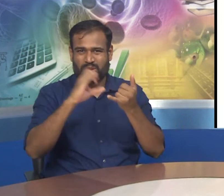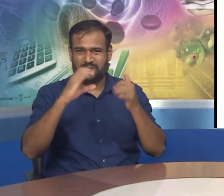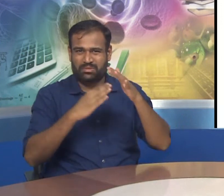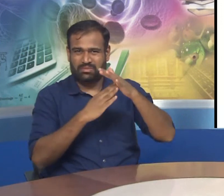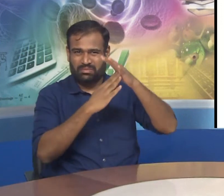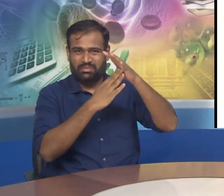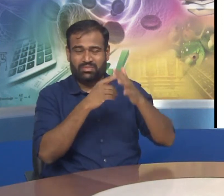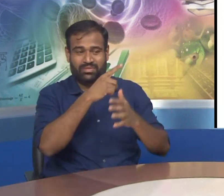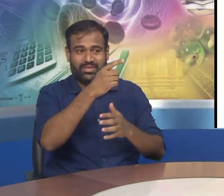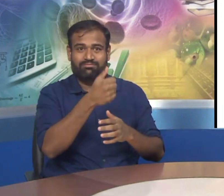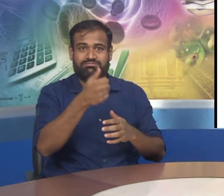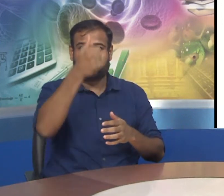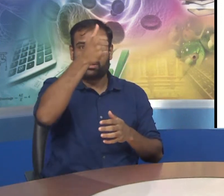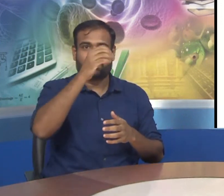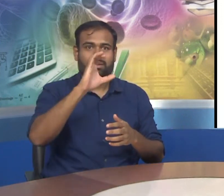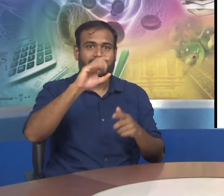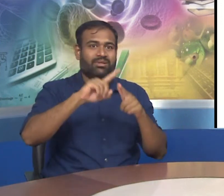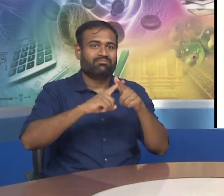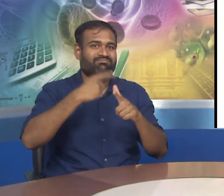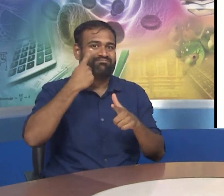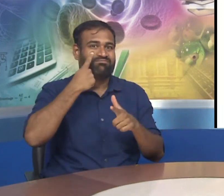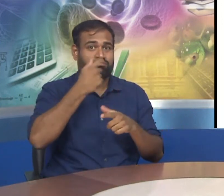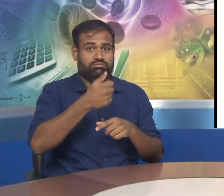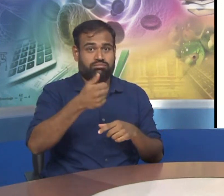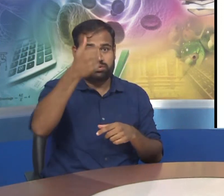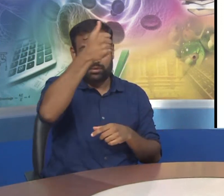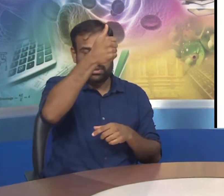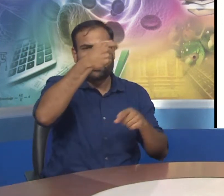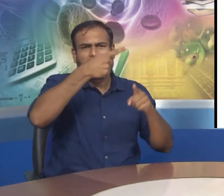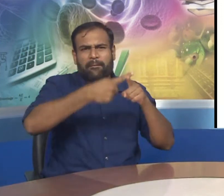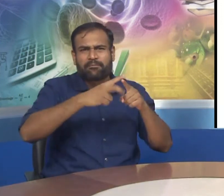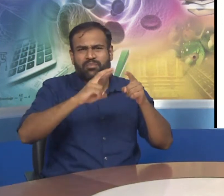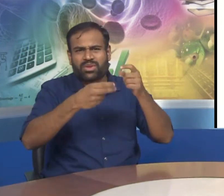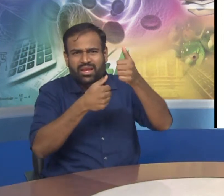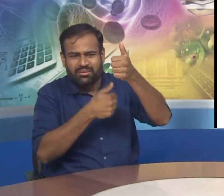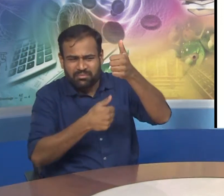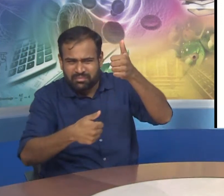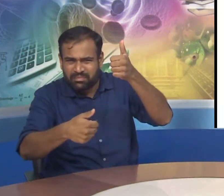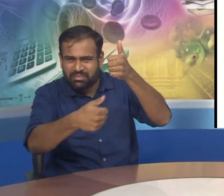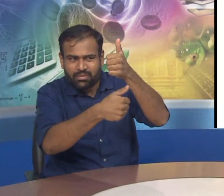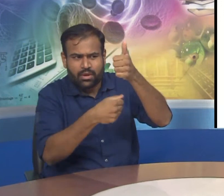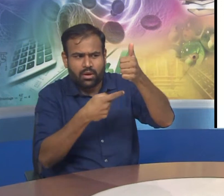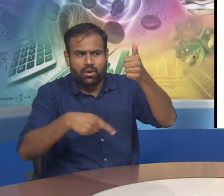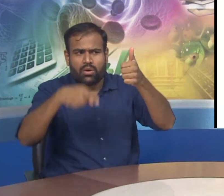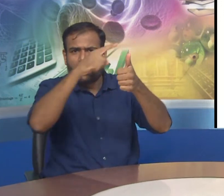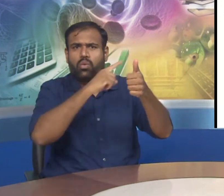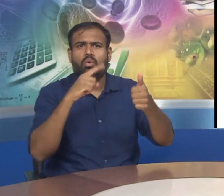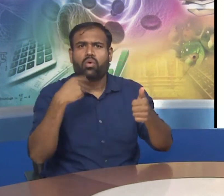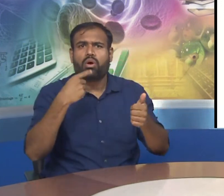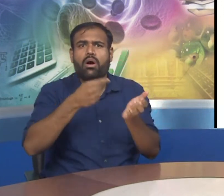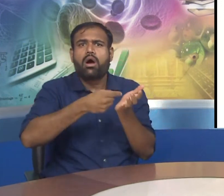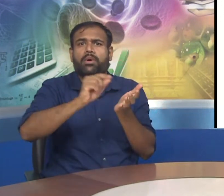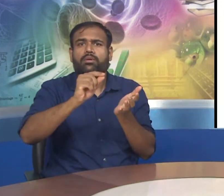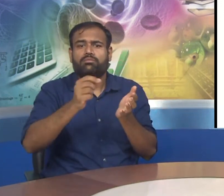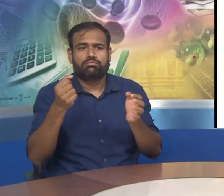The Chief Justice and other judges of the Supreme Court are appointed by the President of India.